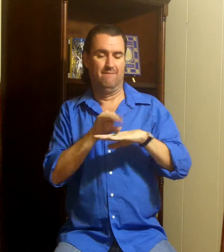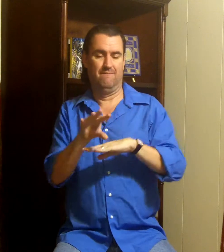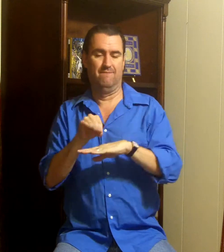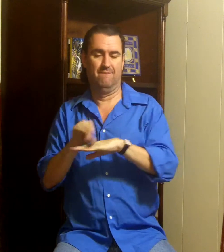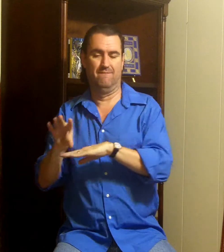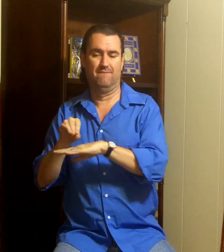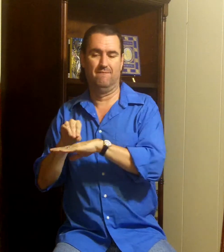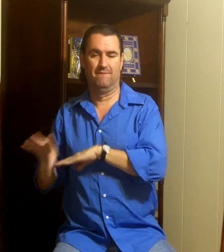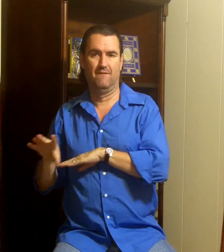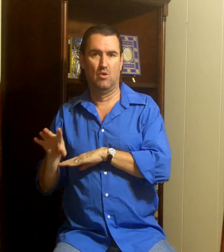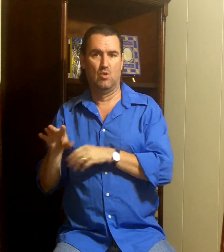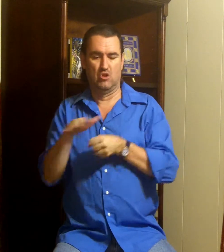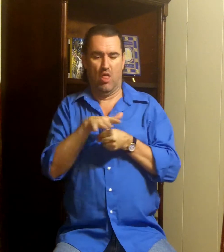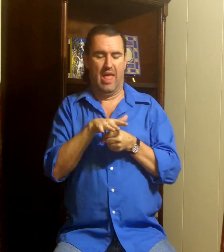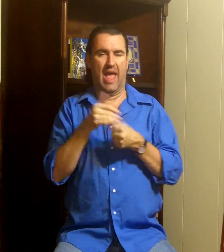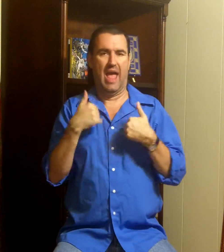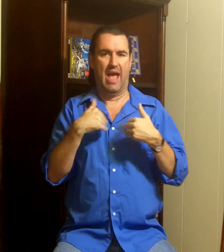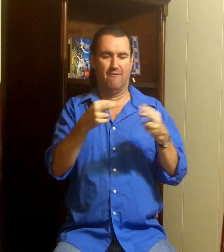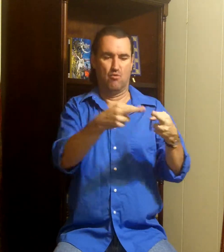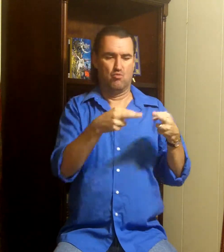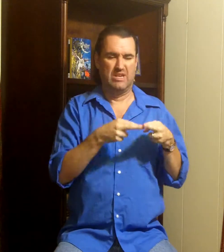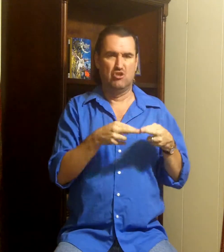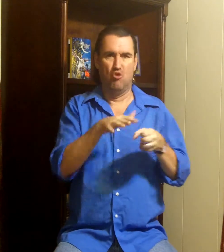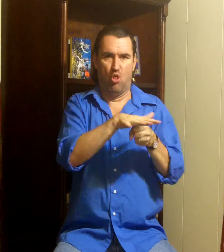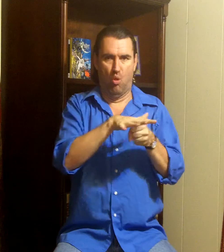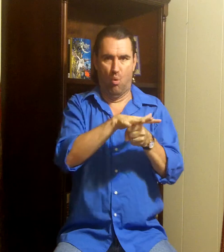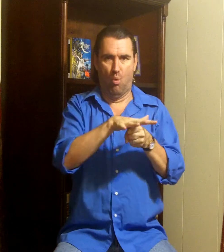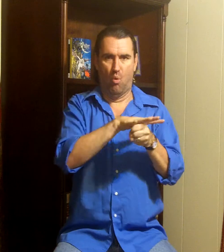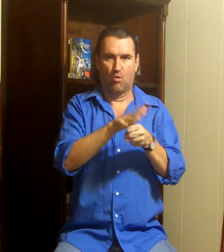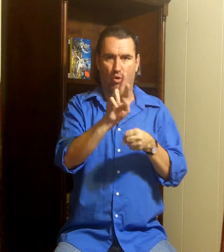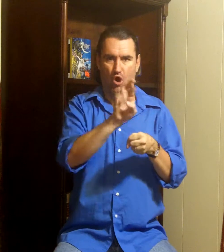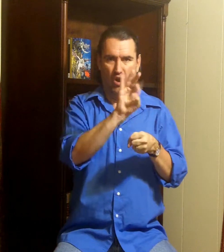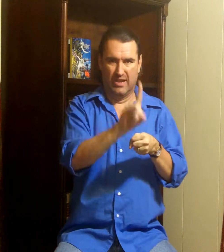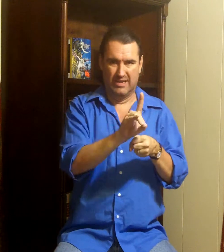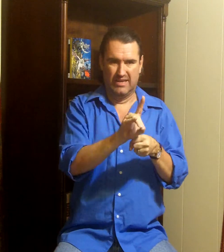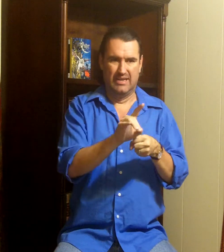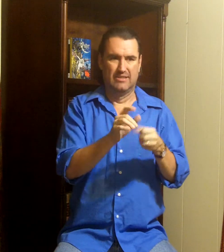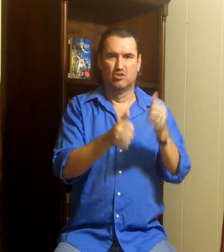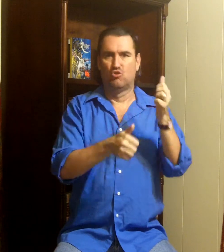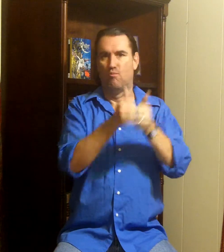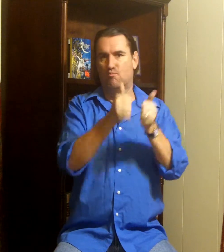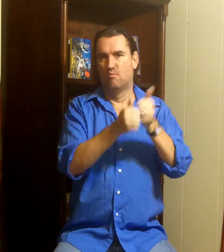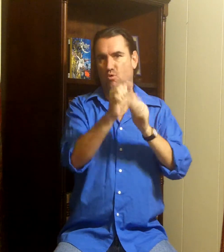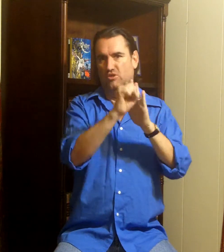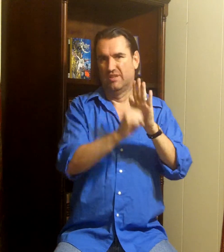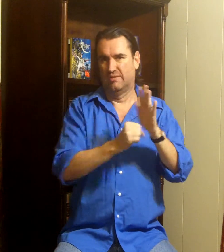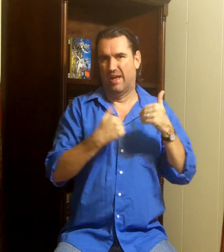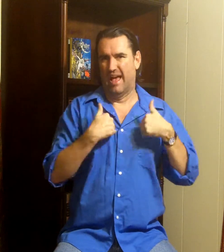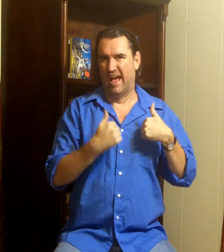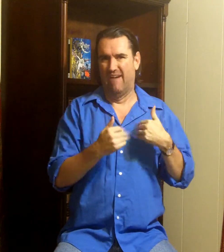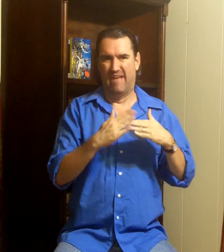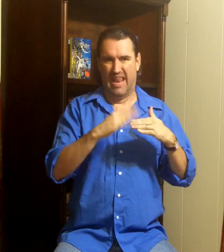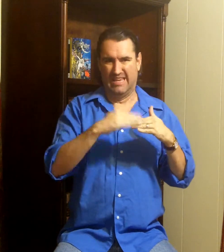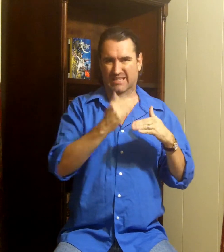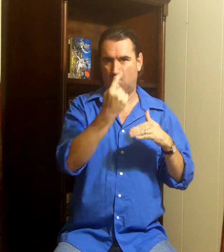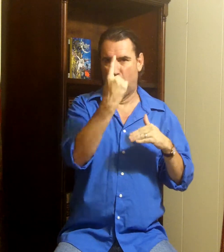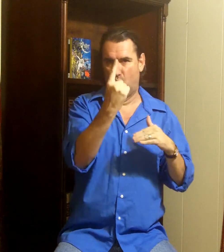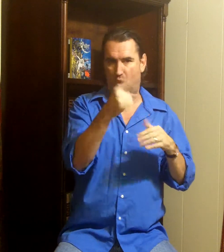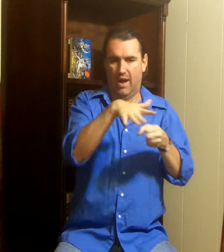the local RID organizations. So most states will have at least one local organization. States